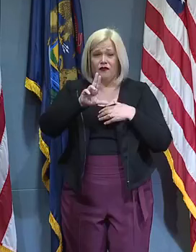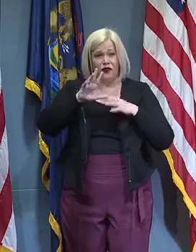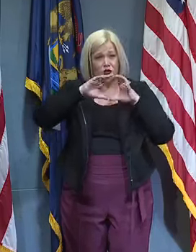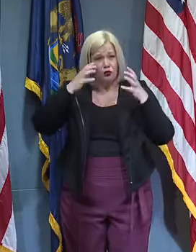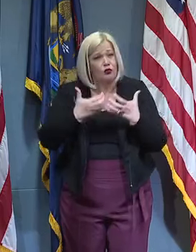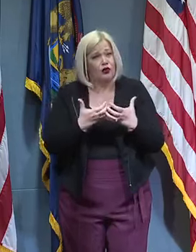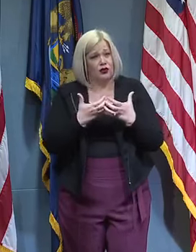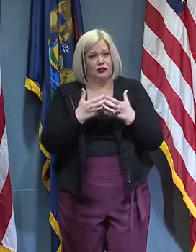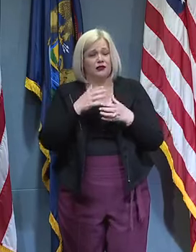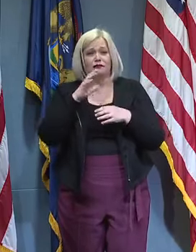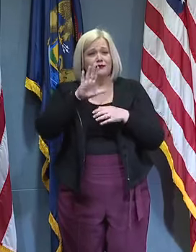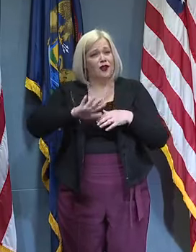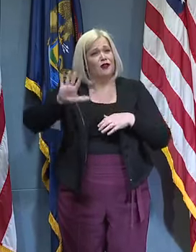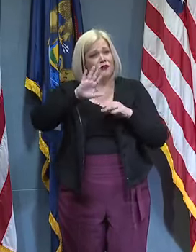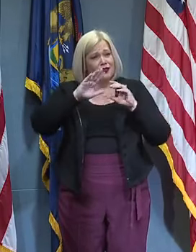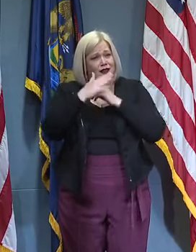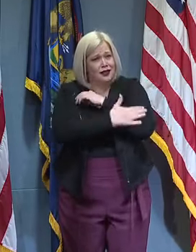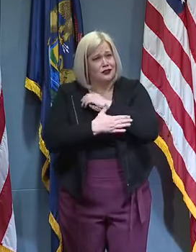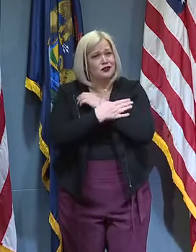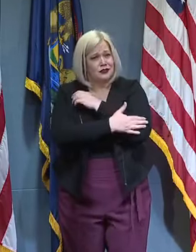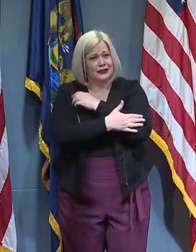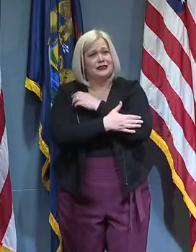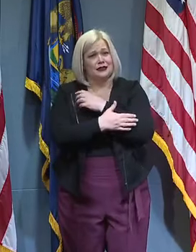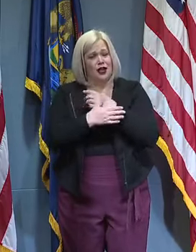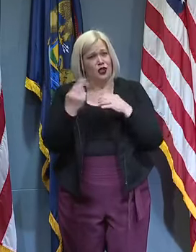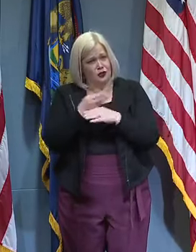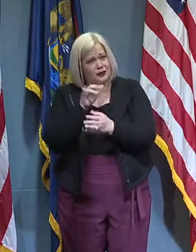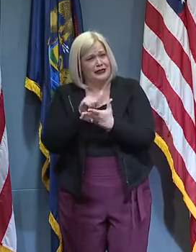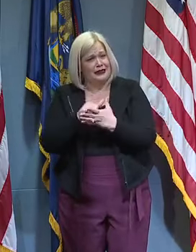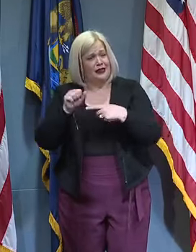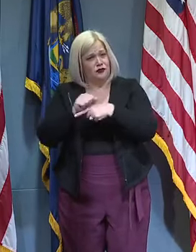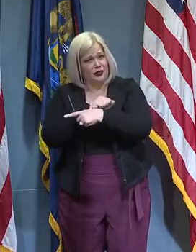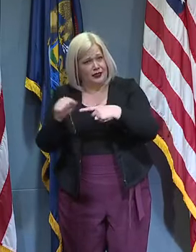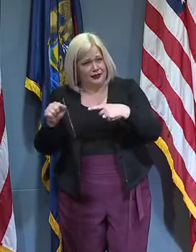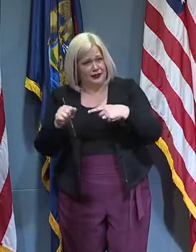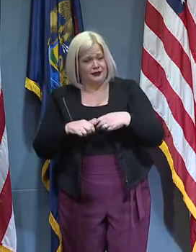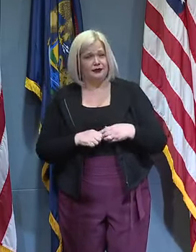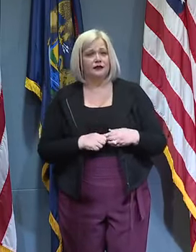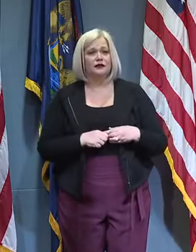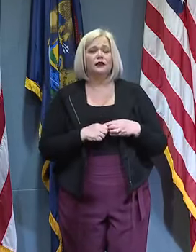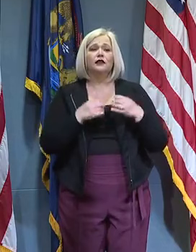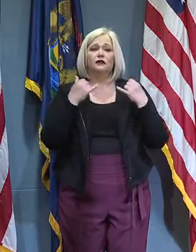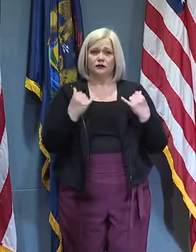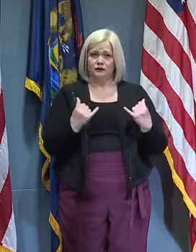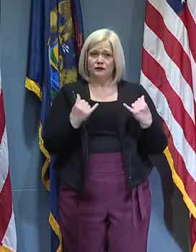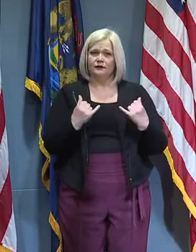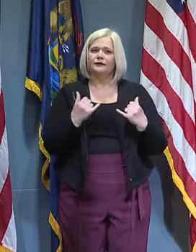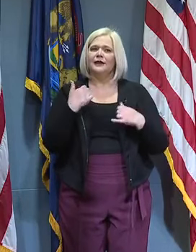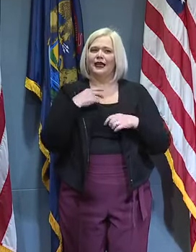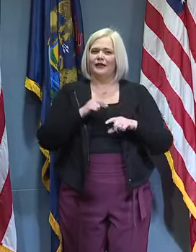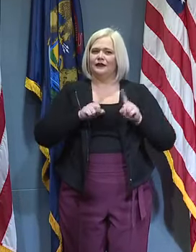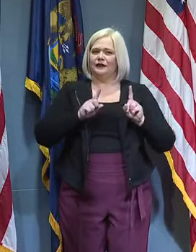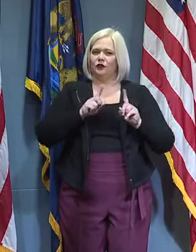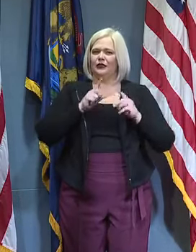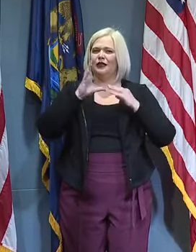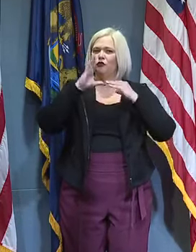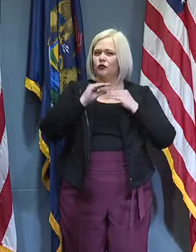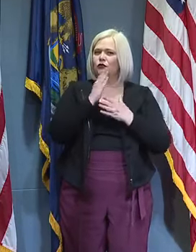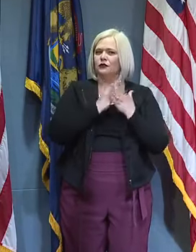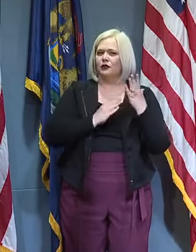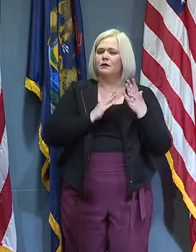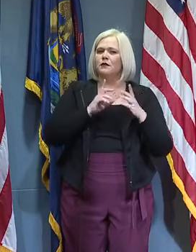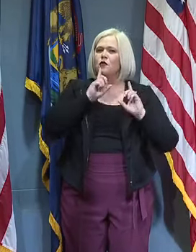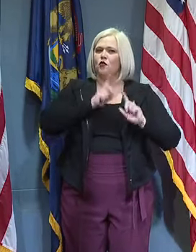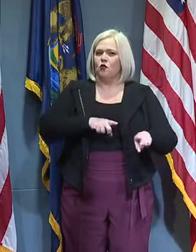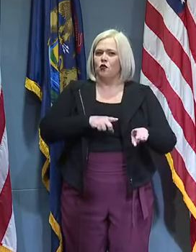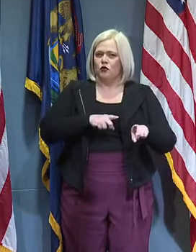took action to lift some of the restrictions on the Stay Home, Stay Safe order. I signed an executive order to allow